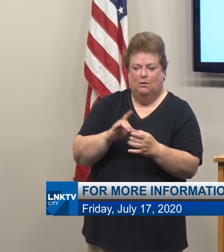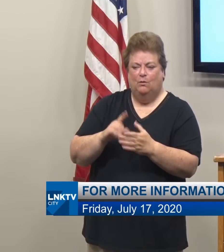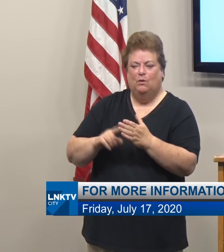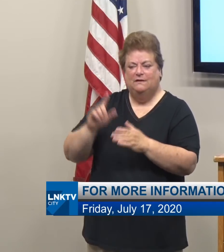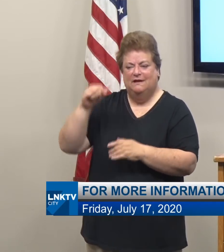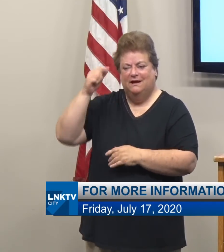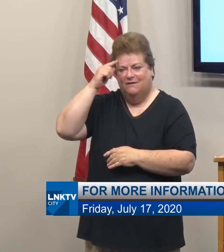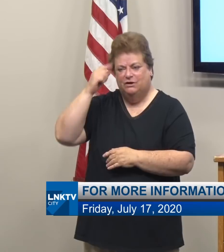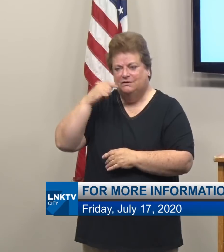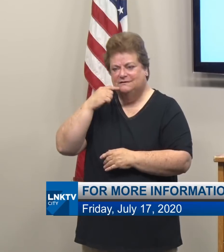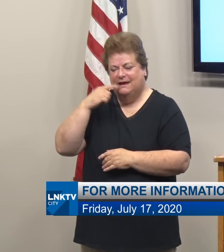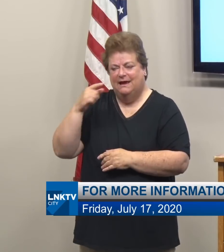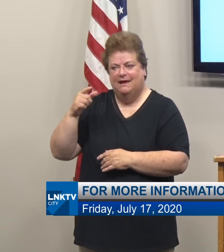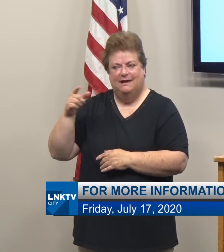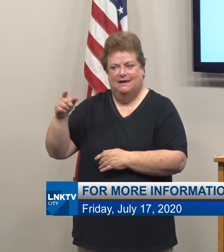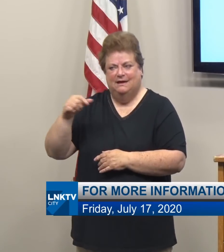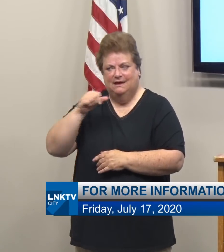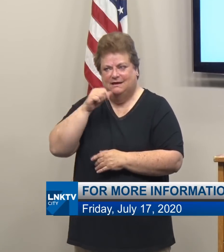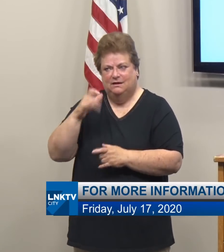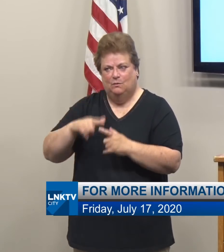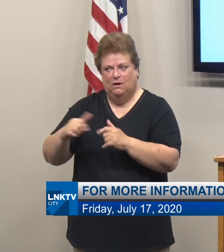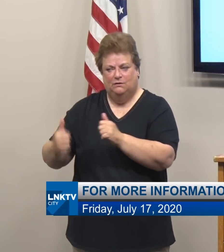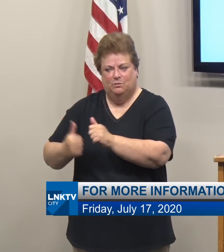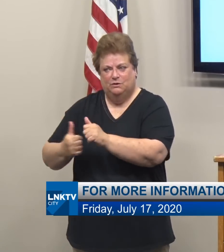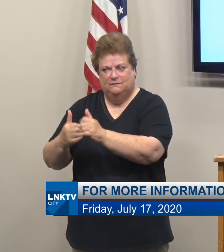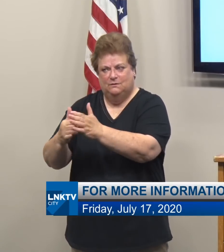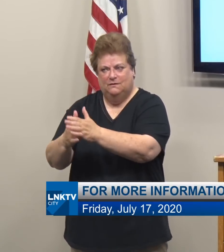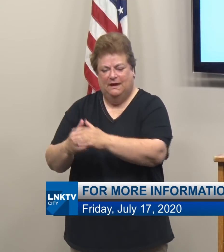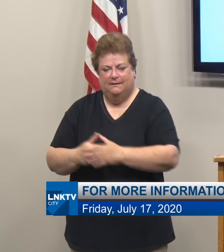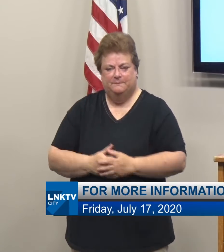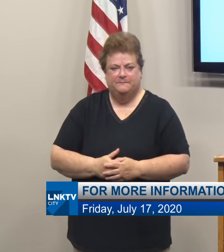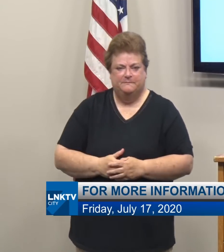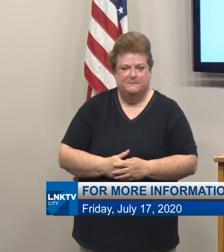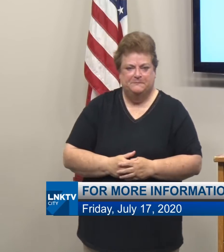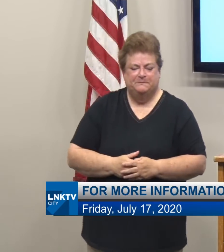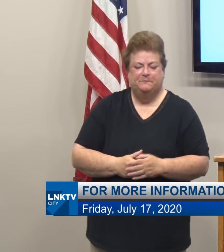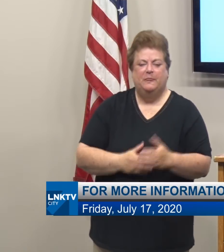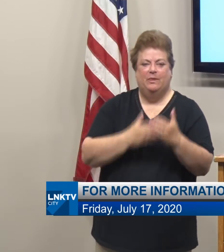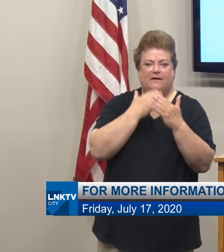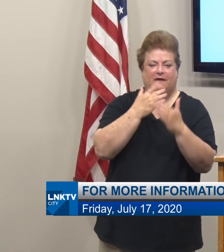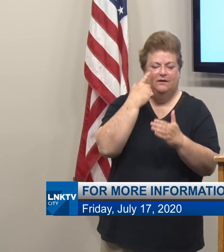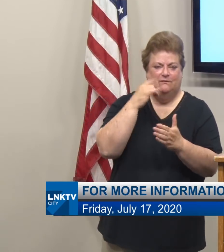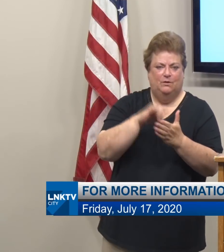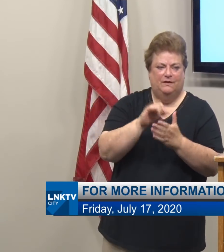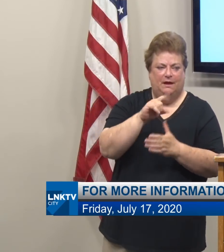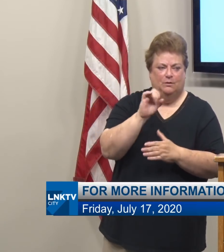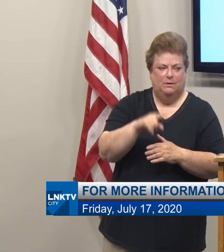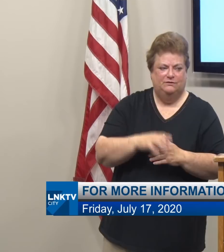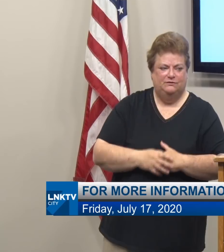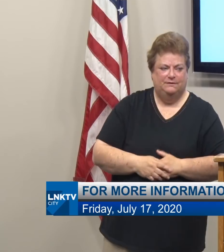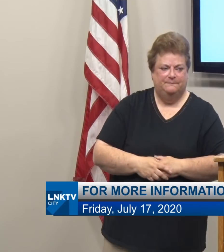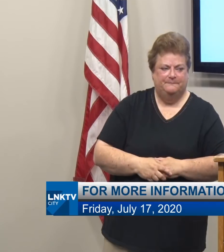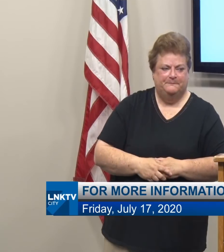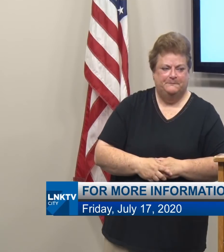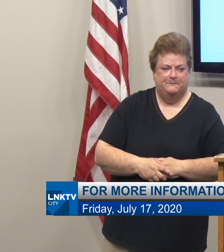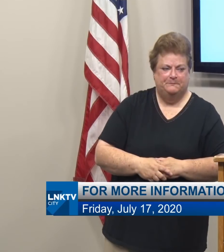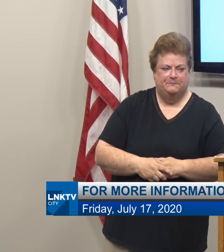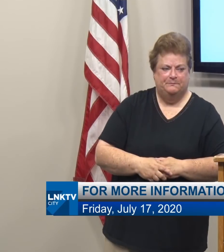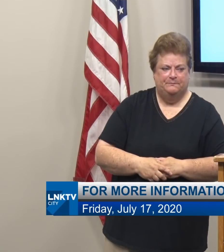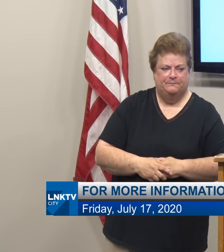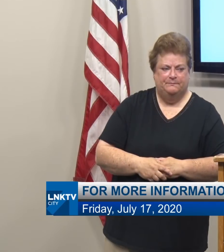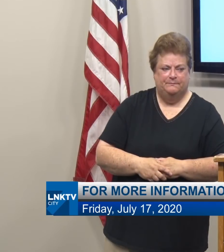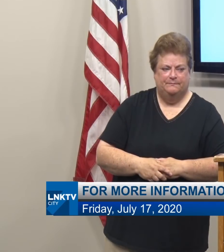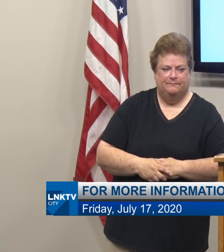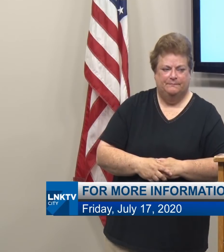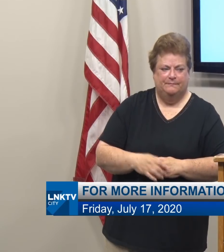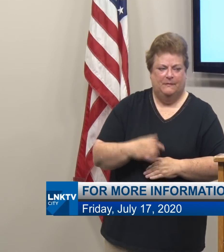said he didn't want to pursue this? Yeah. Well, thank you for the question. You know, as I